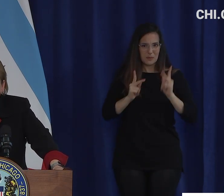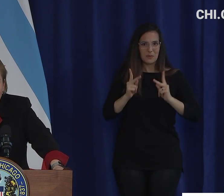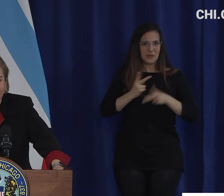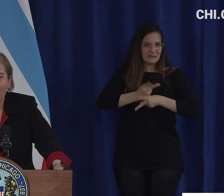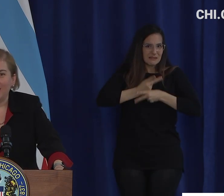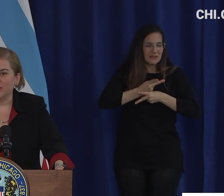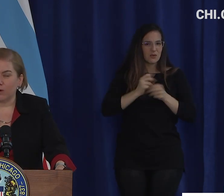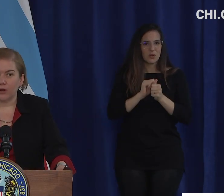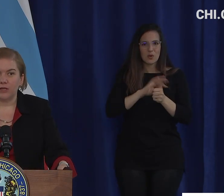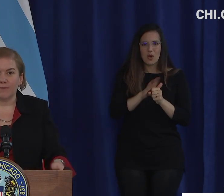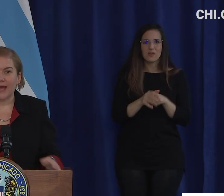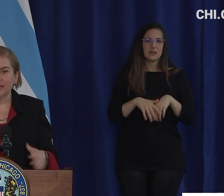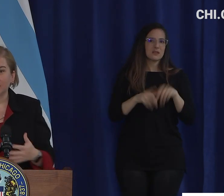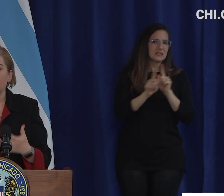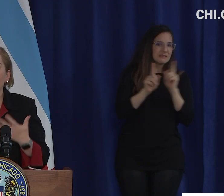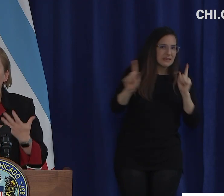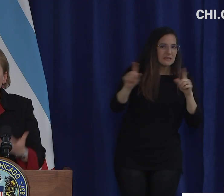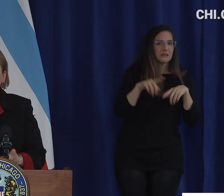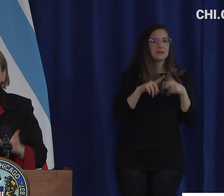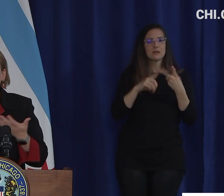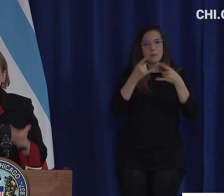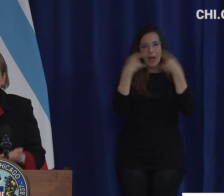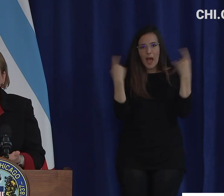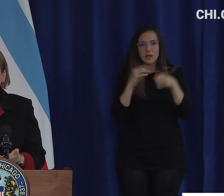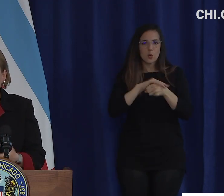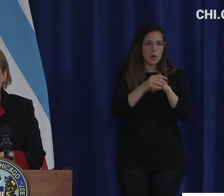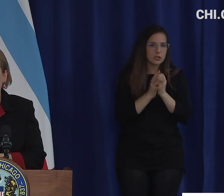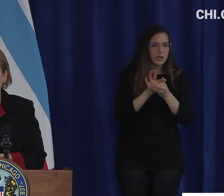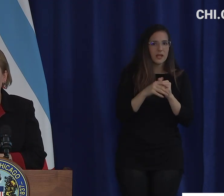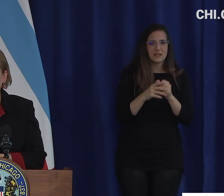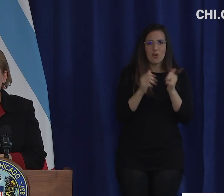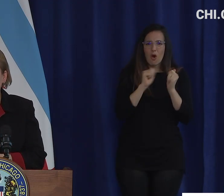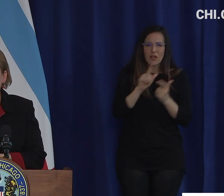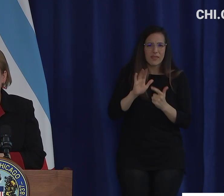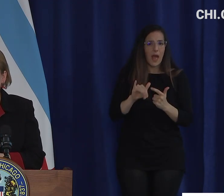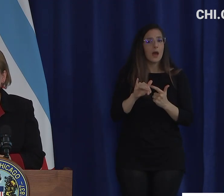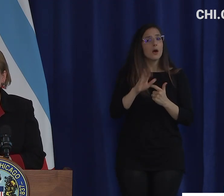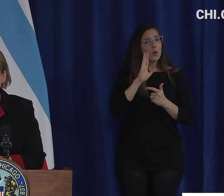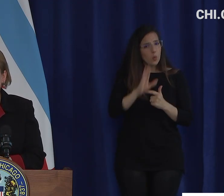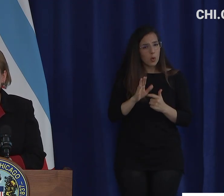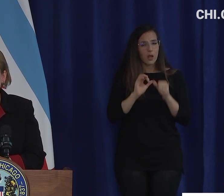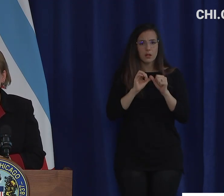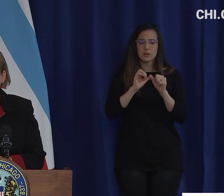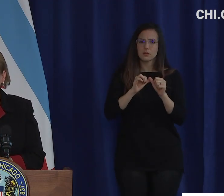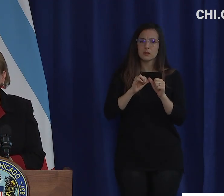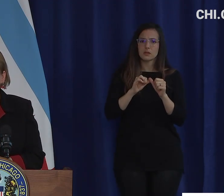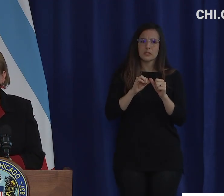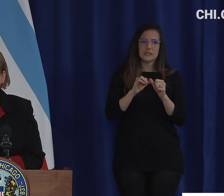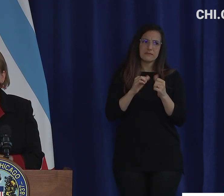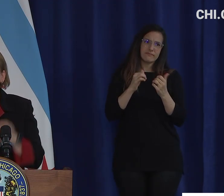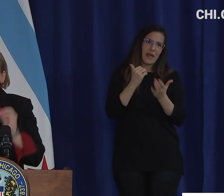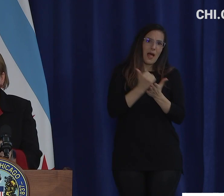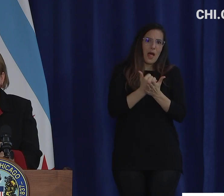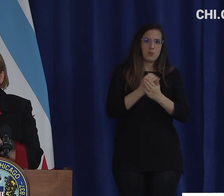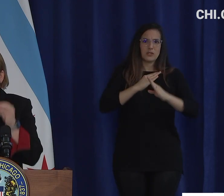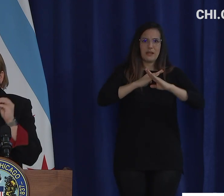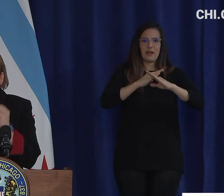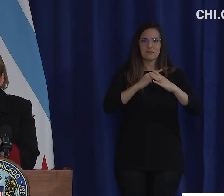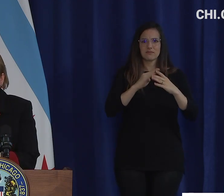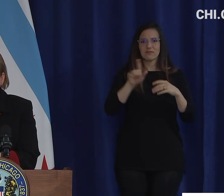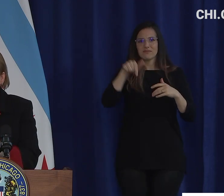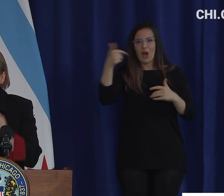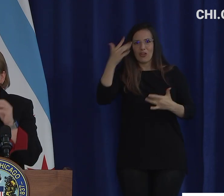distance, washing your hands, wearing your masks will probably help protect against other respiratory diseases like influenza. But